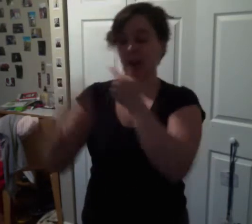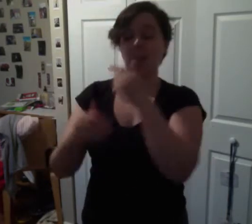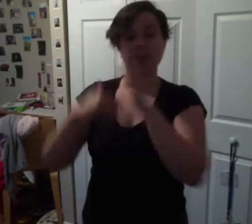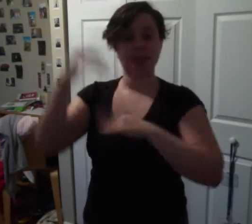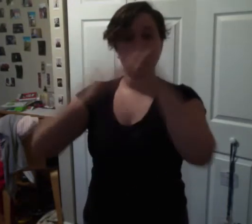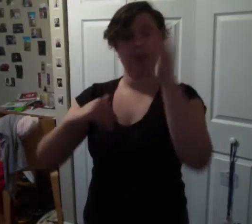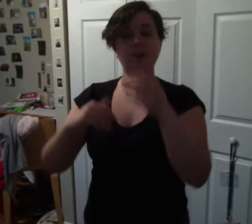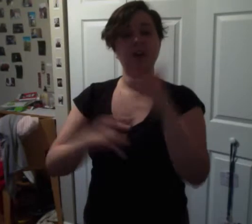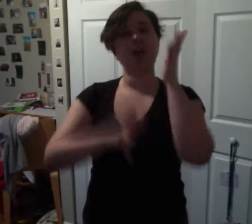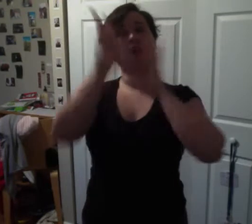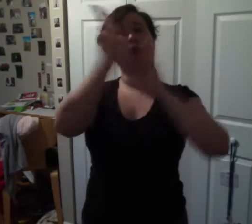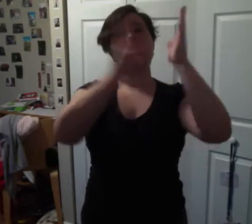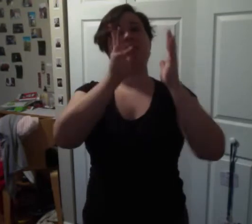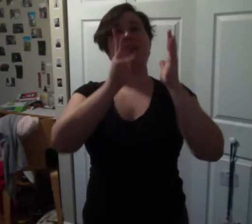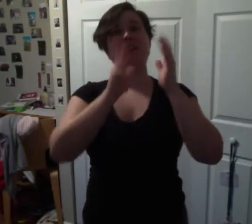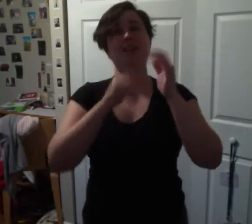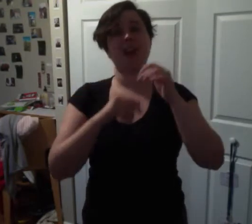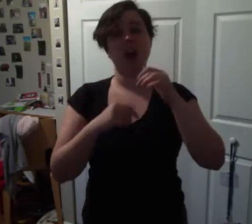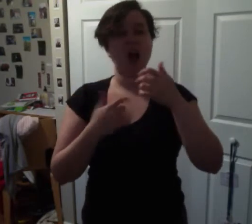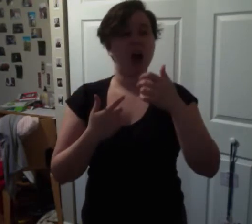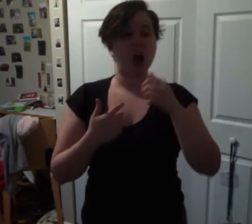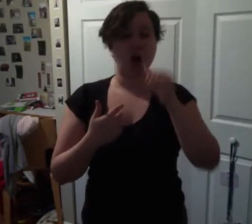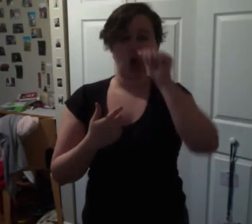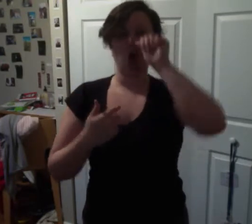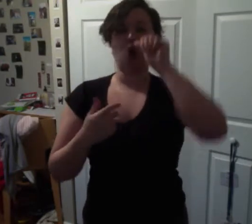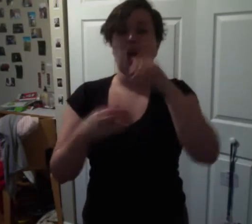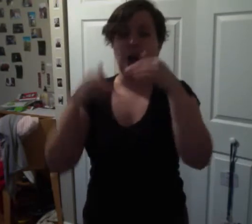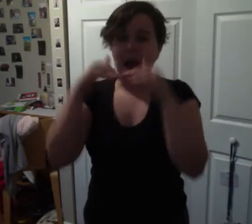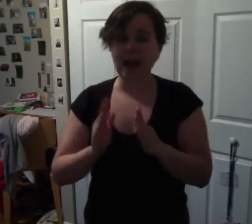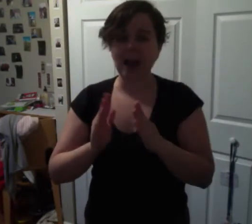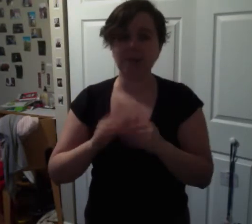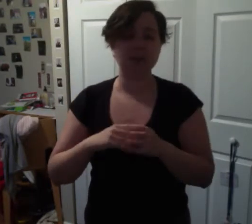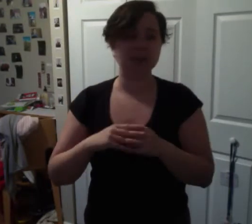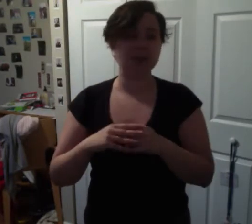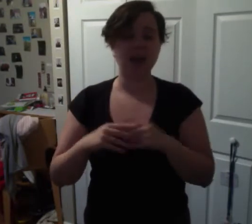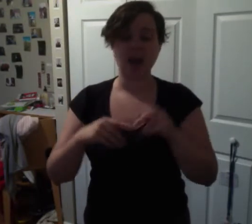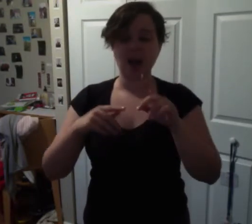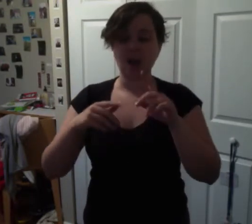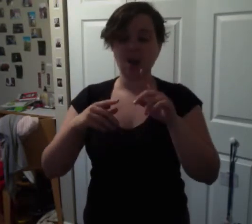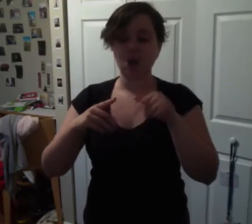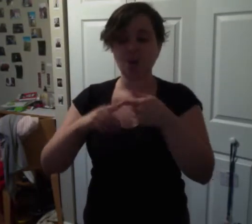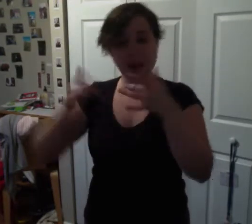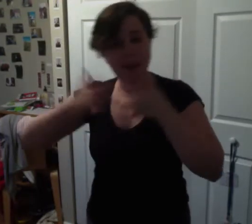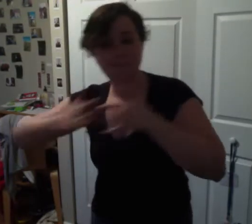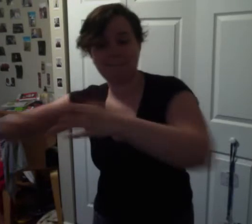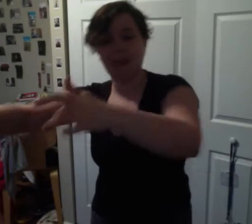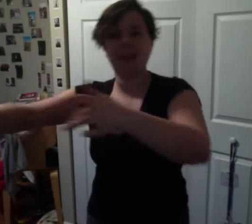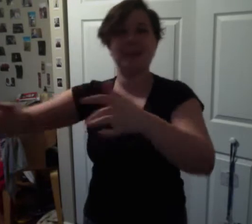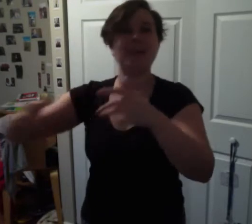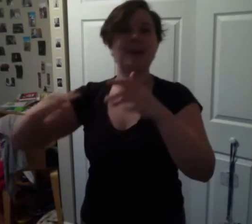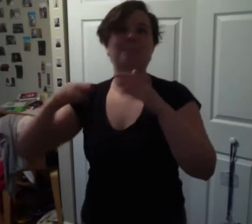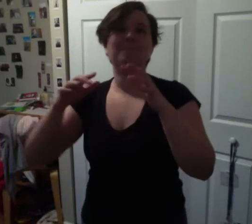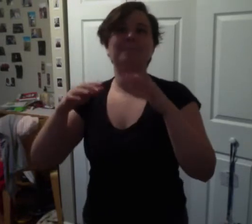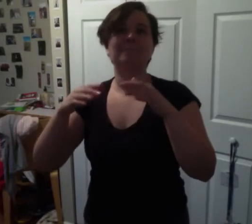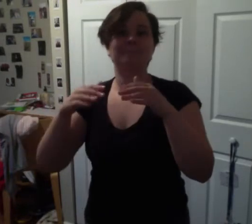when the building became abandoned, it became a great opportunity to really imagine kind of what else could happen there. And so this space we converted into what we